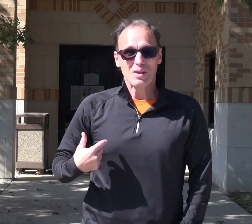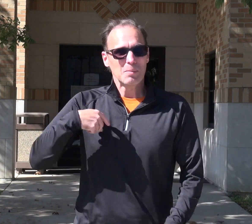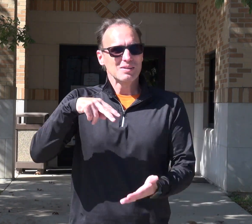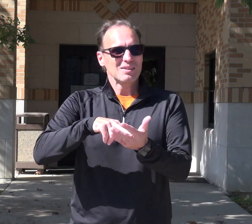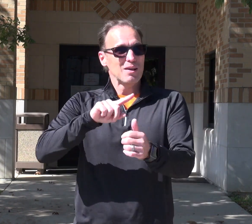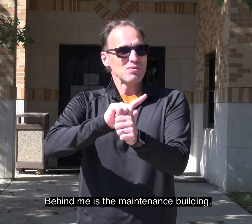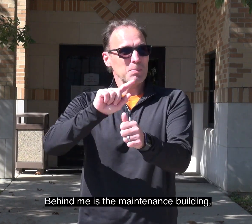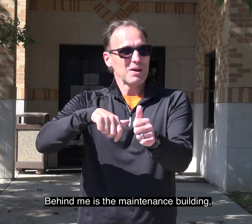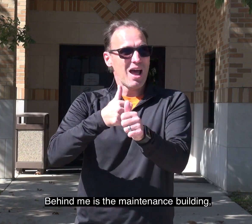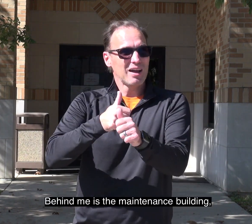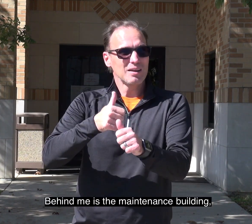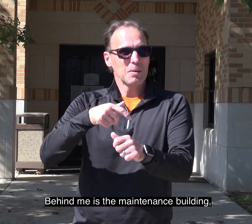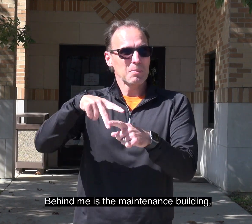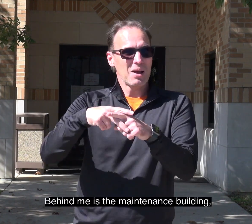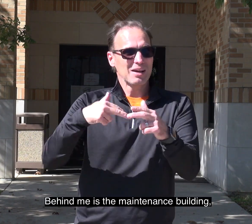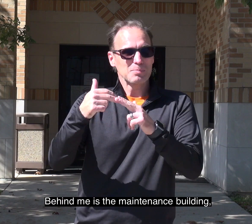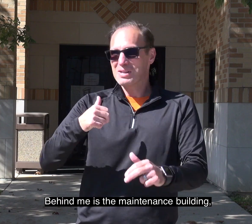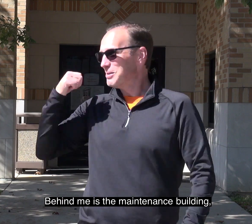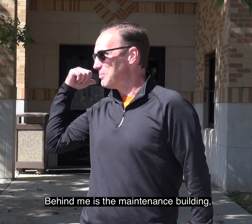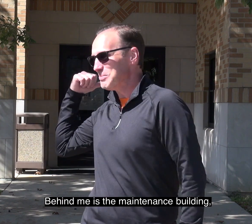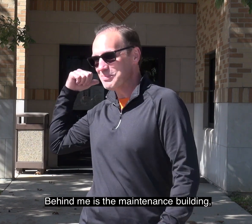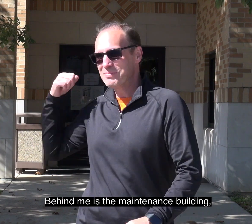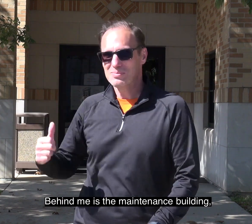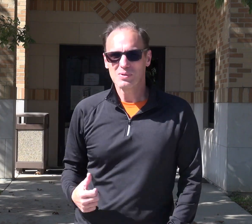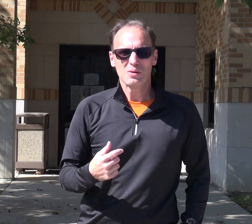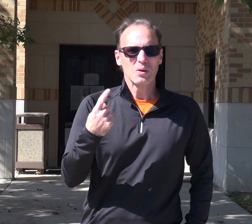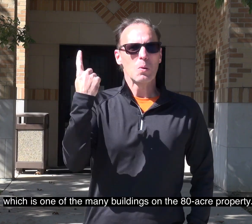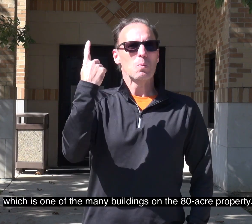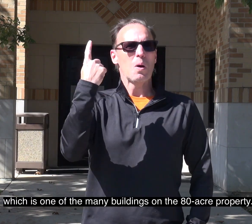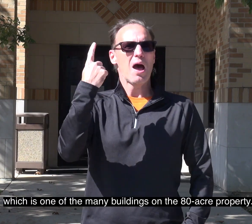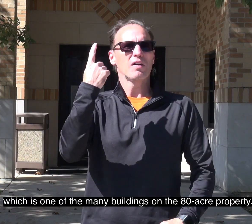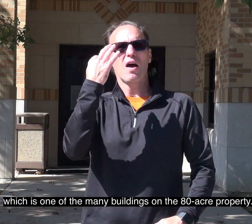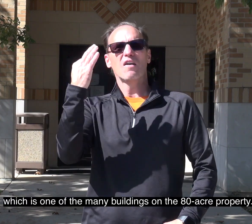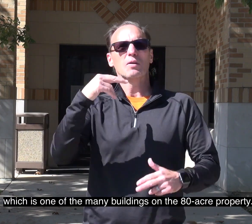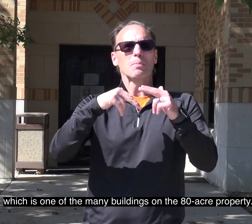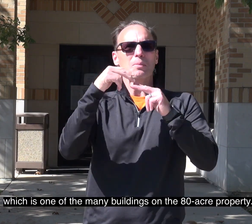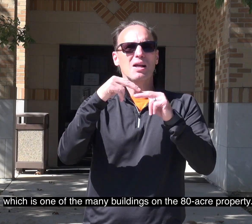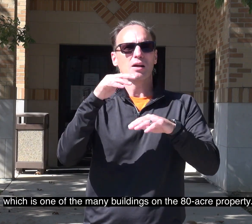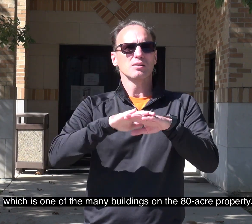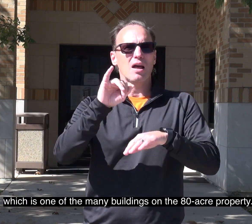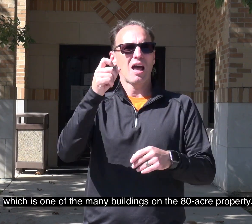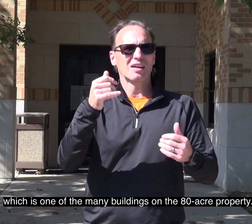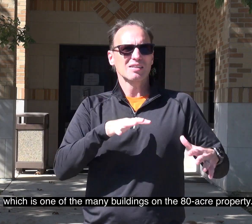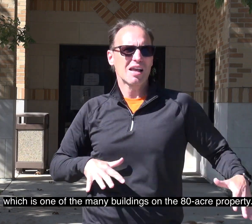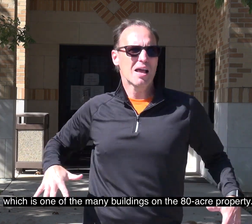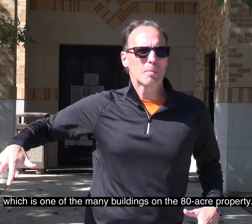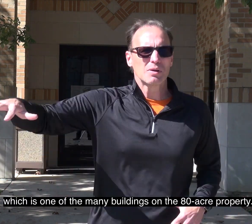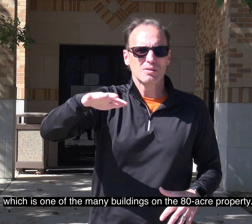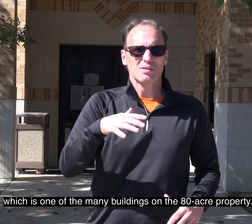Behind me is the maintenance building, which is one of the many buildings on the 80-acre